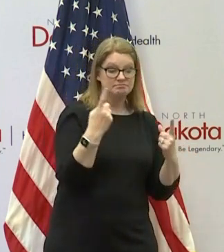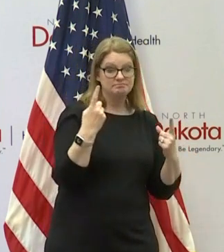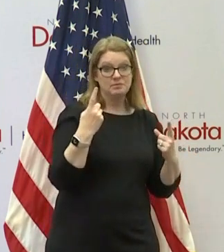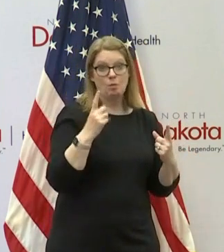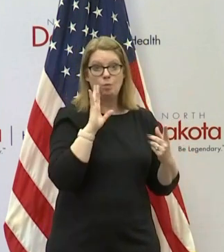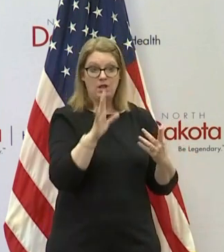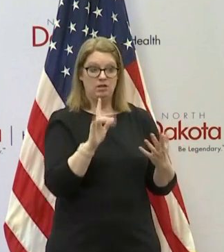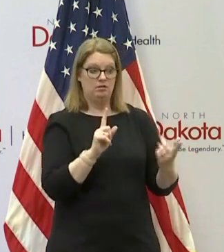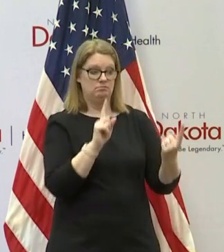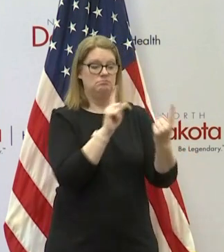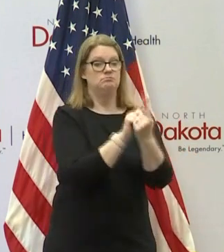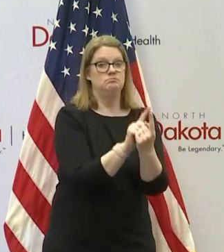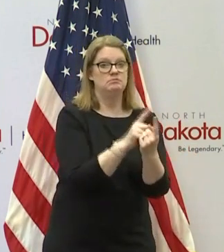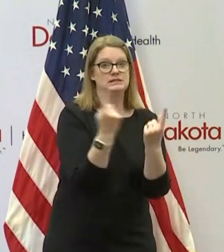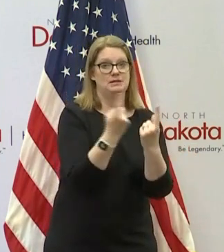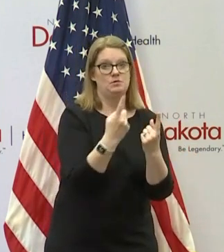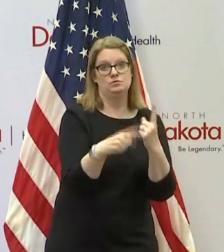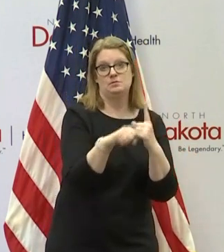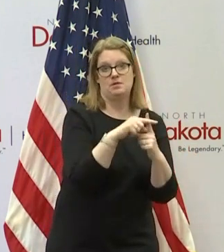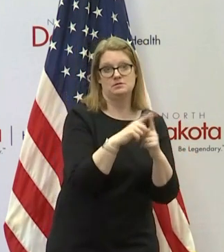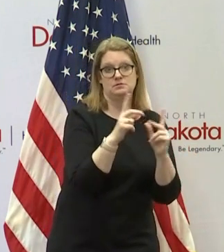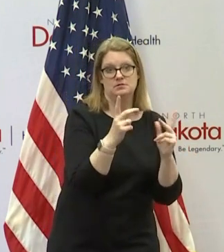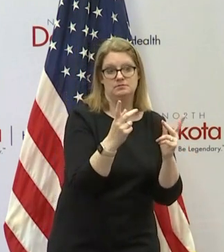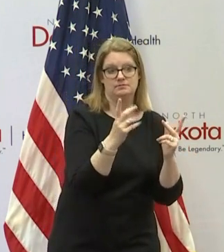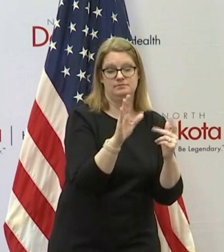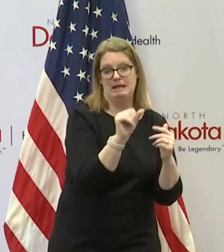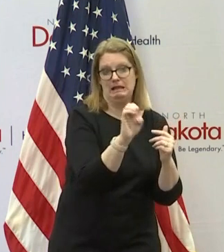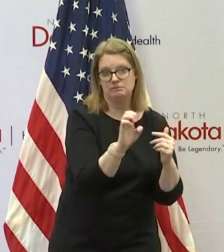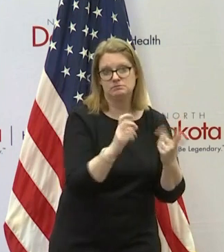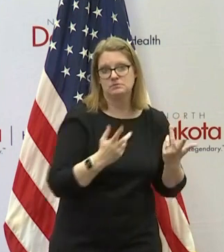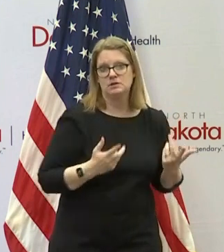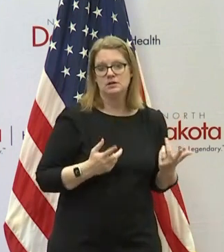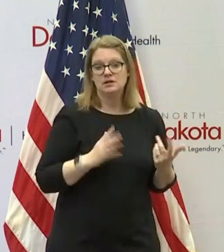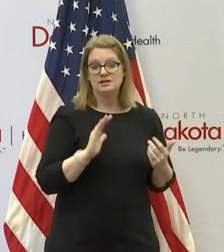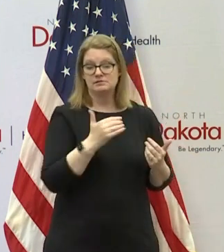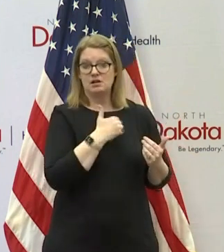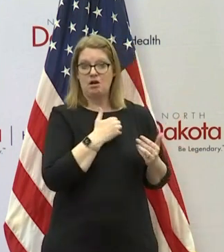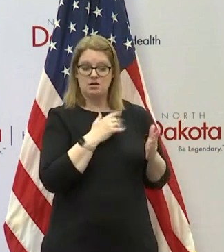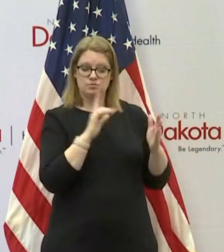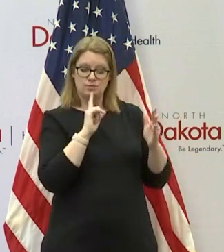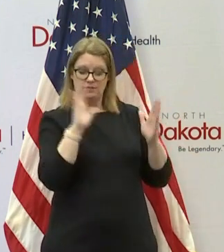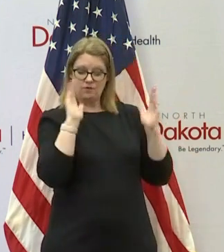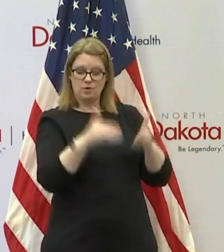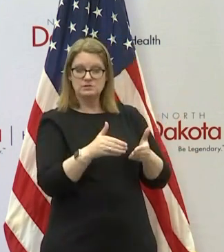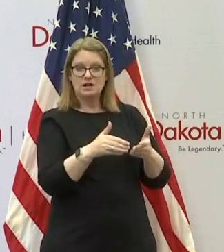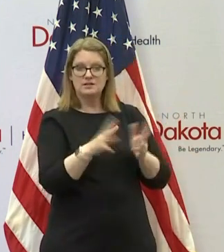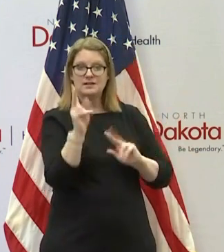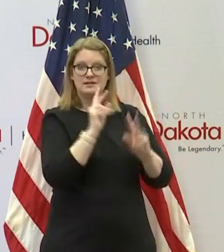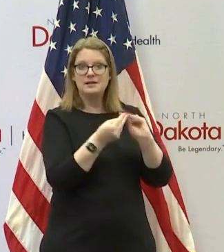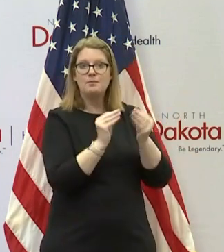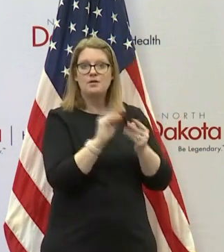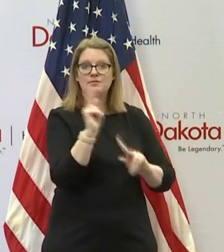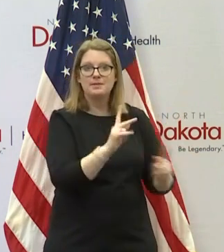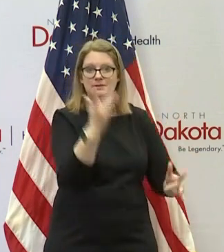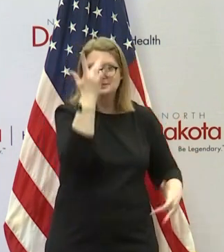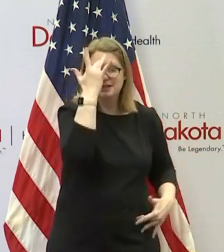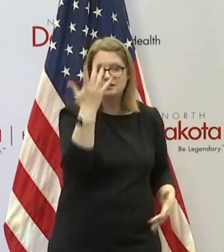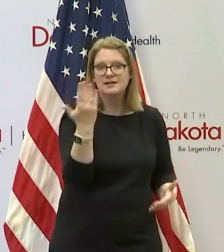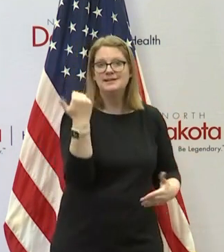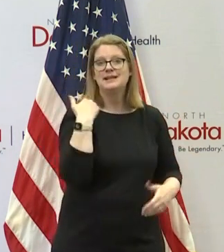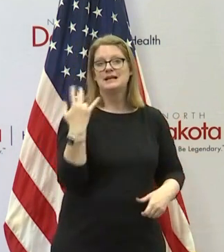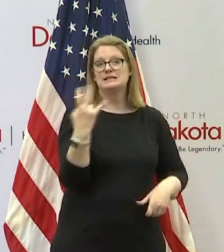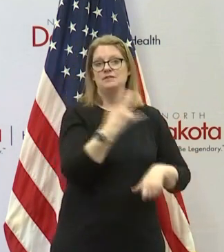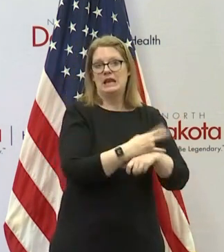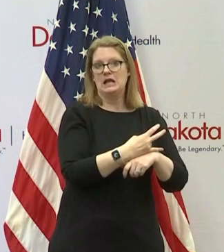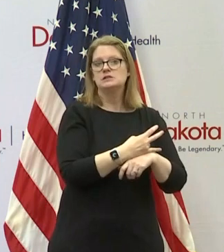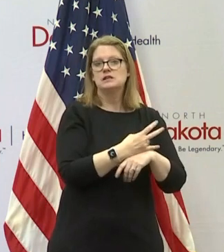somebody who may has it. So for what we're looking at in our dashboard, we're looking at active cases, and active cases over the last 7 days, they've come down